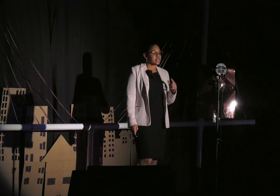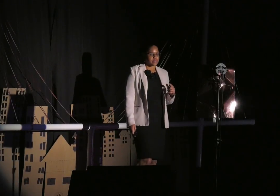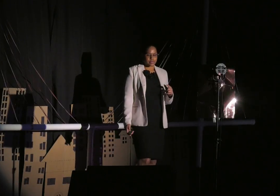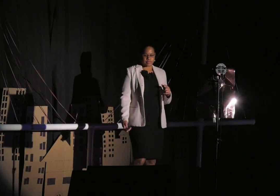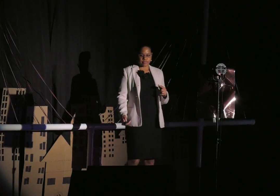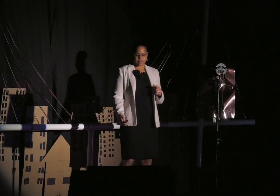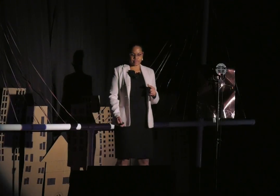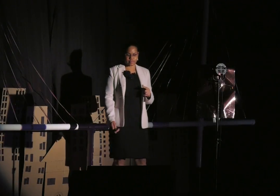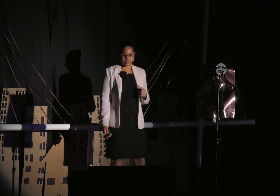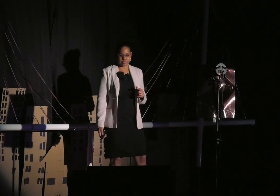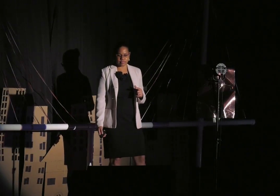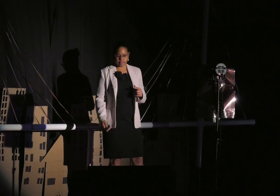Listen.